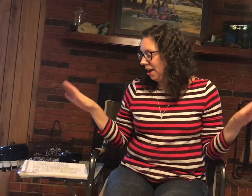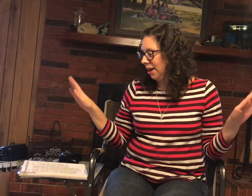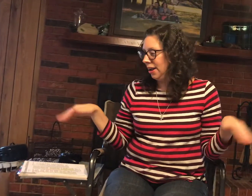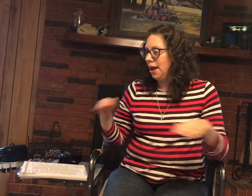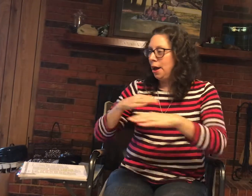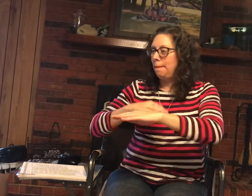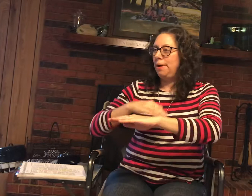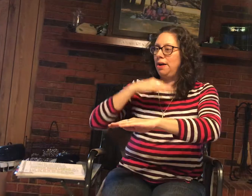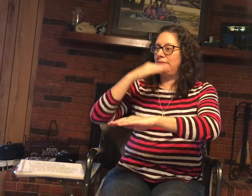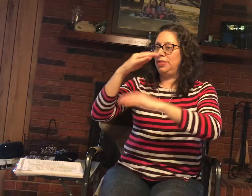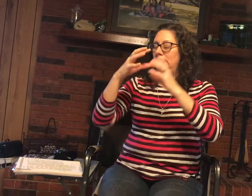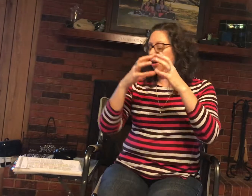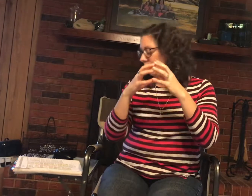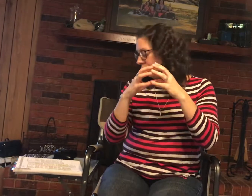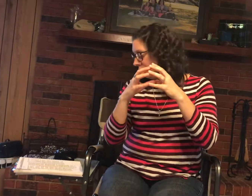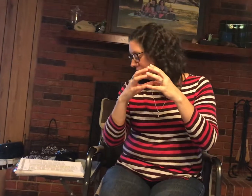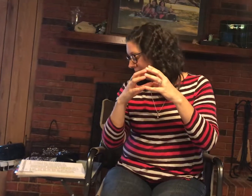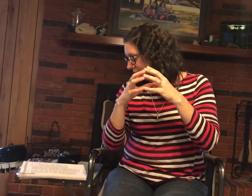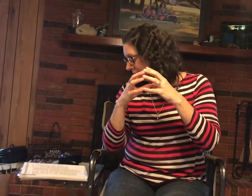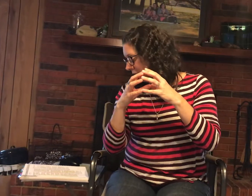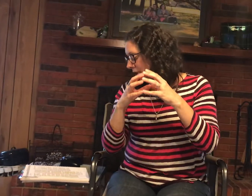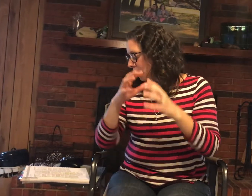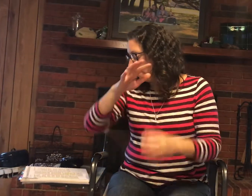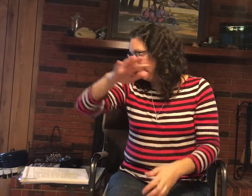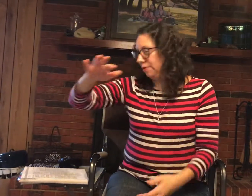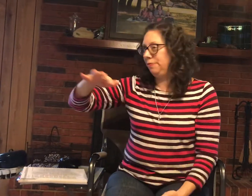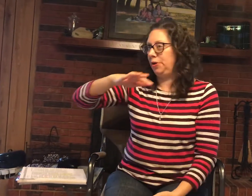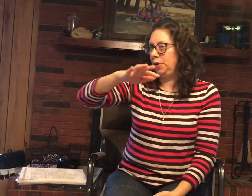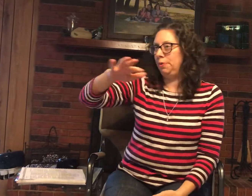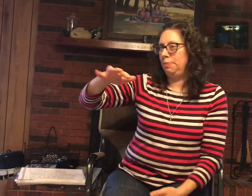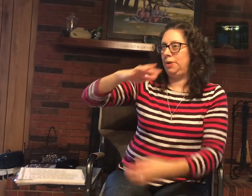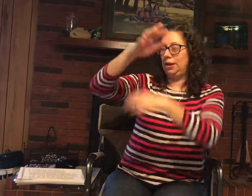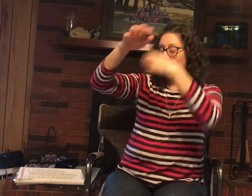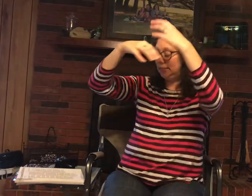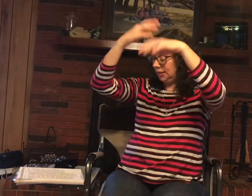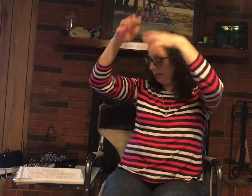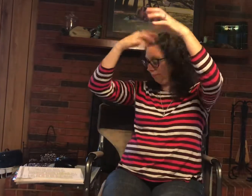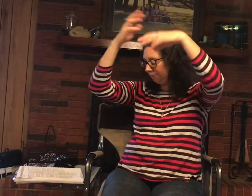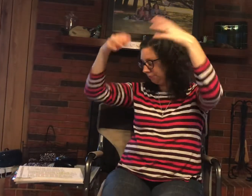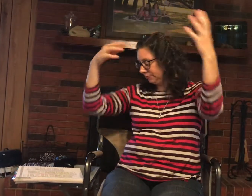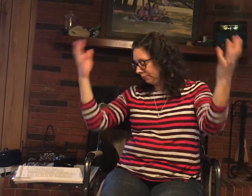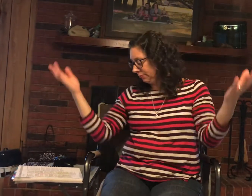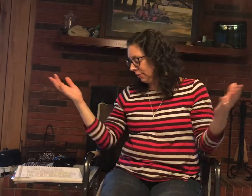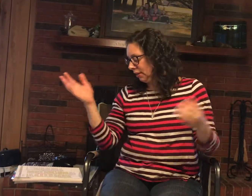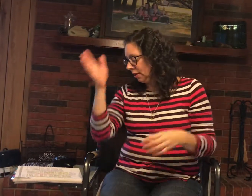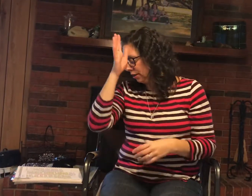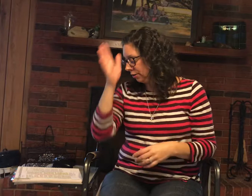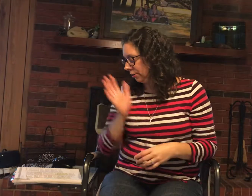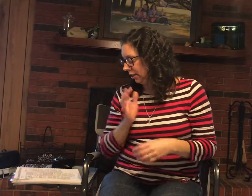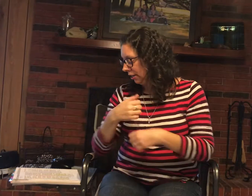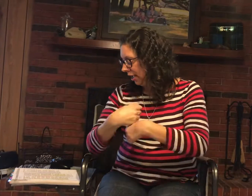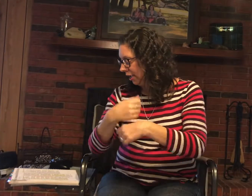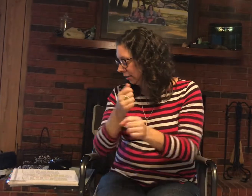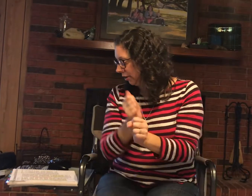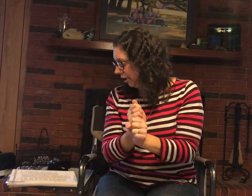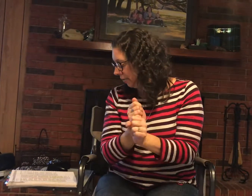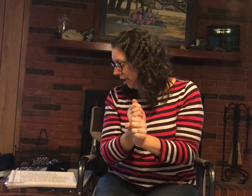fly above the earth in the open firmament of heaven. And God created great